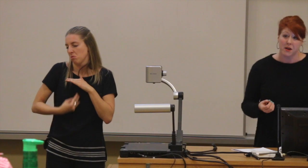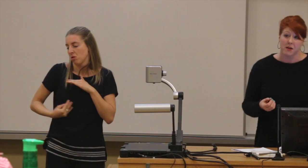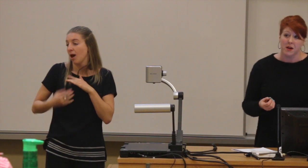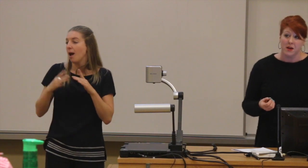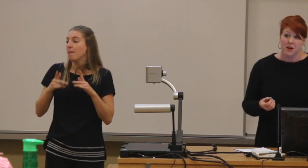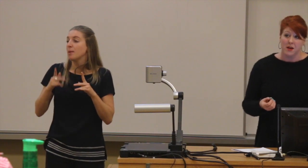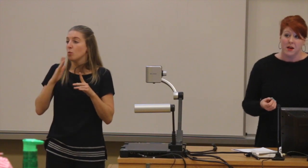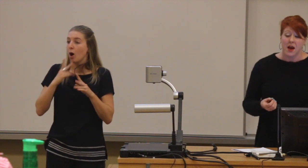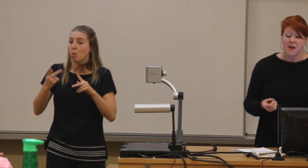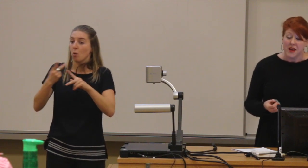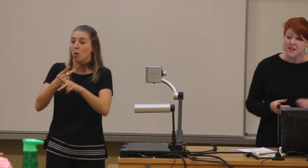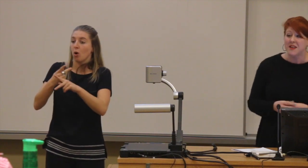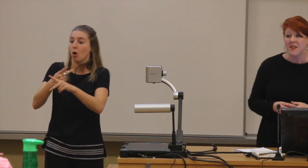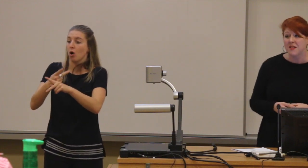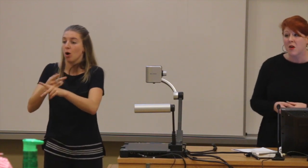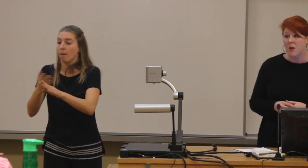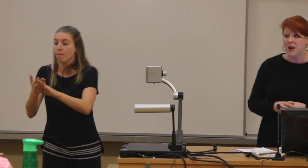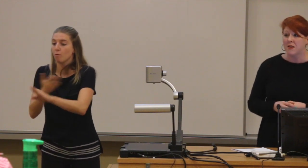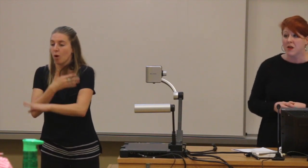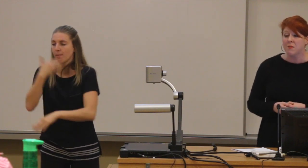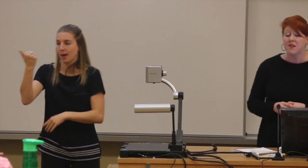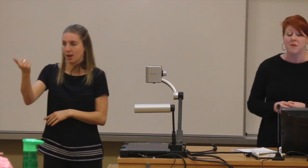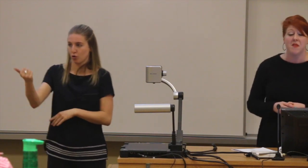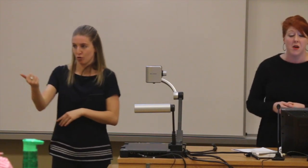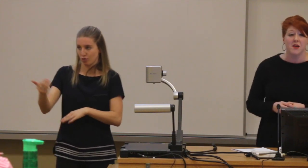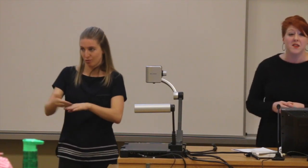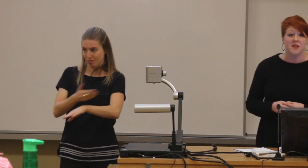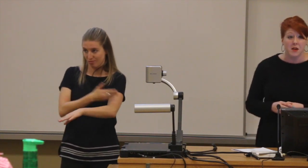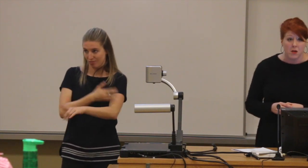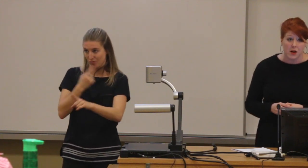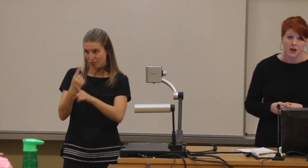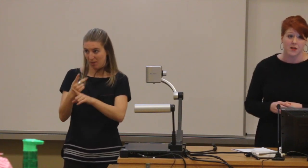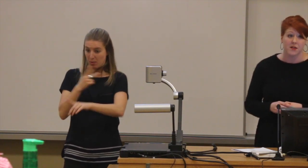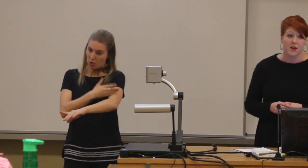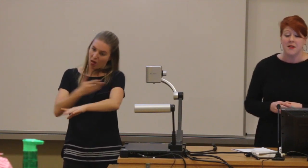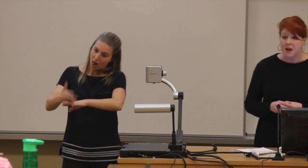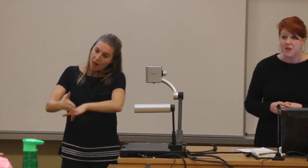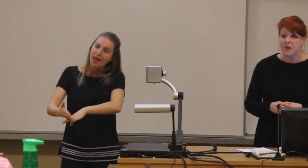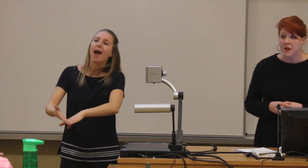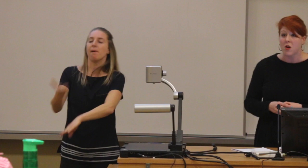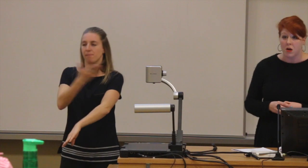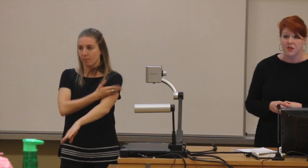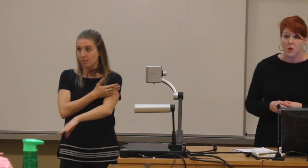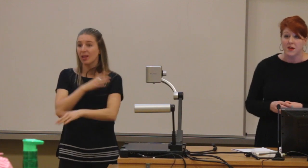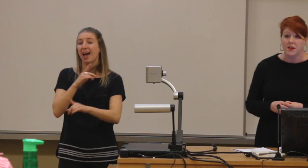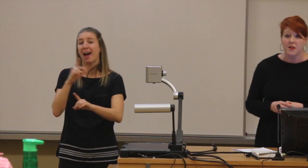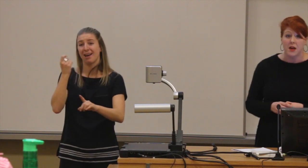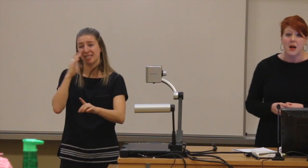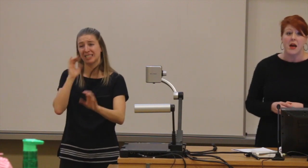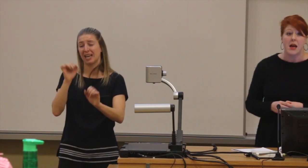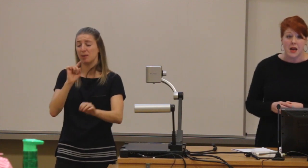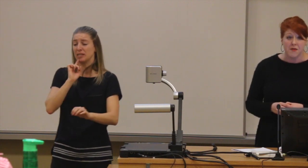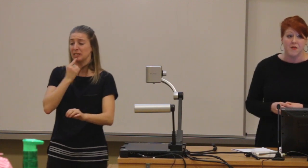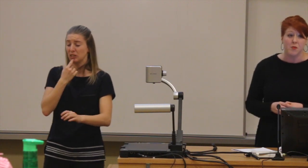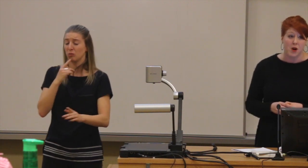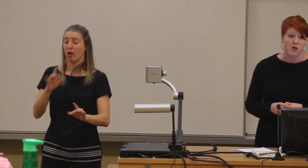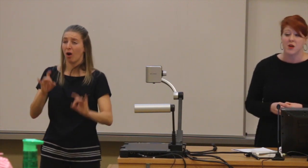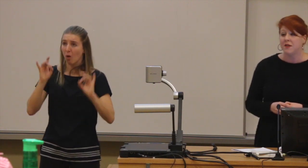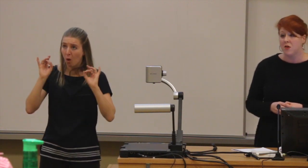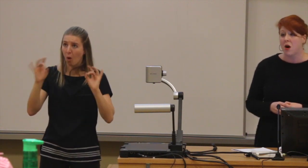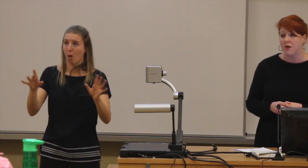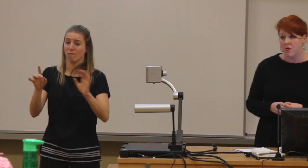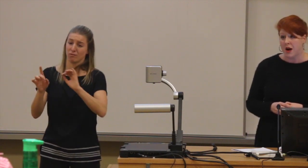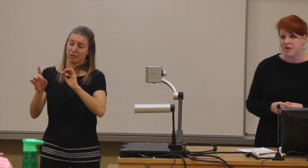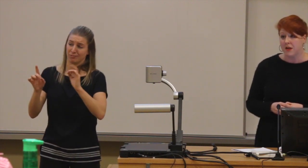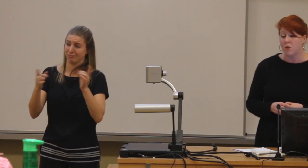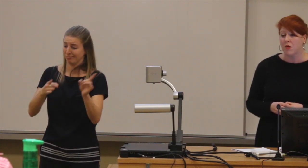get better. And I've hinted at this already. There can be some very serious and devastating consequences if depression